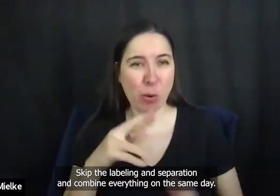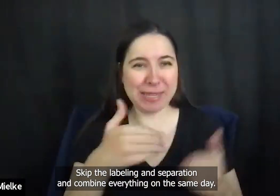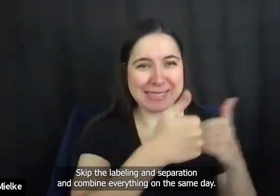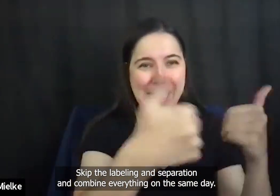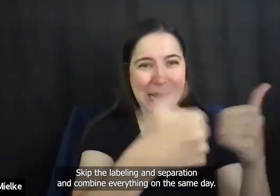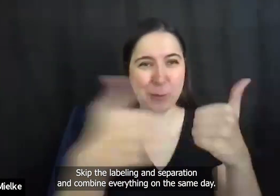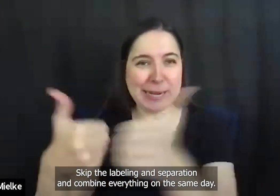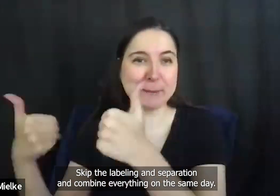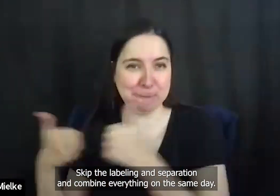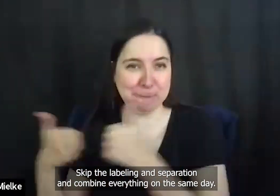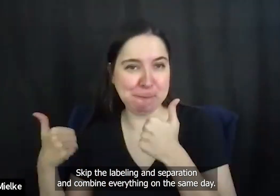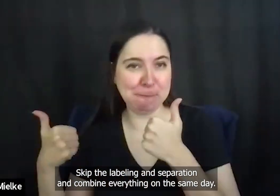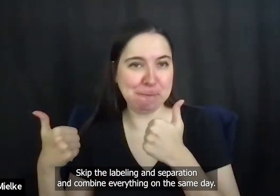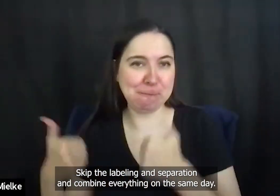on the same day.